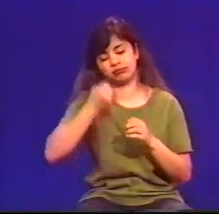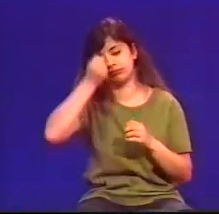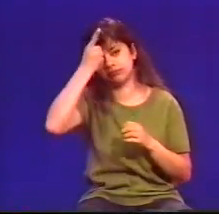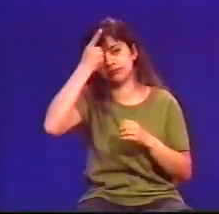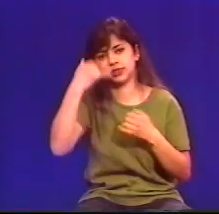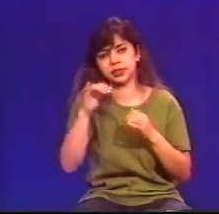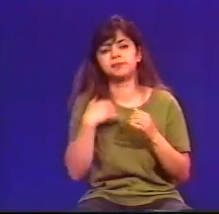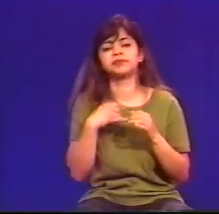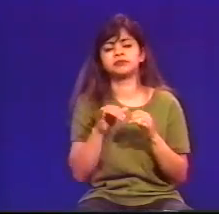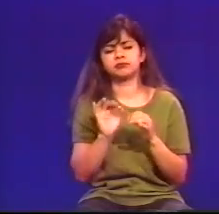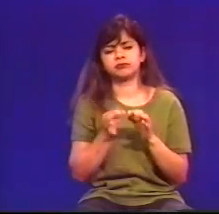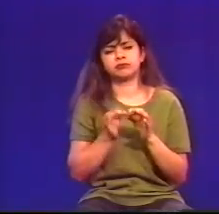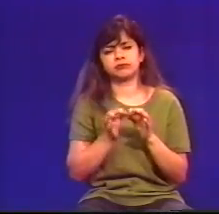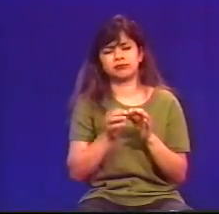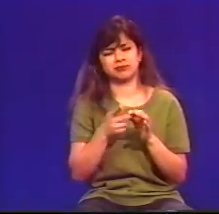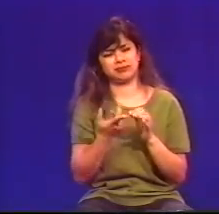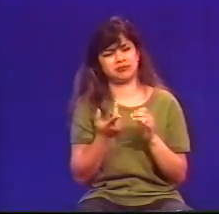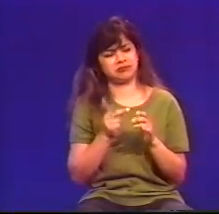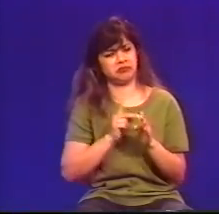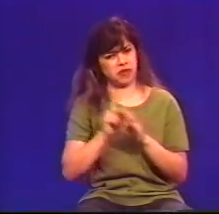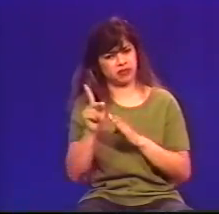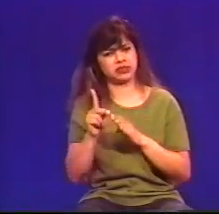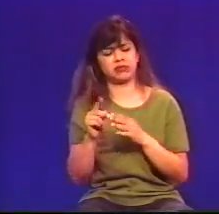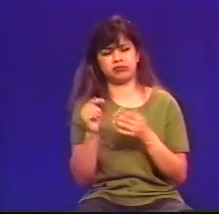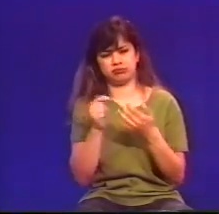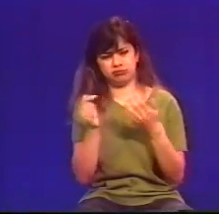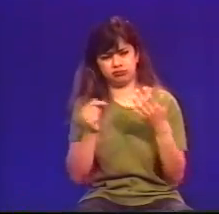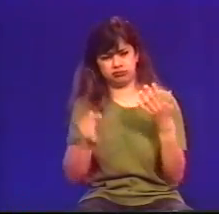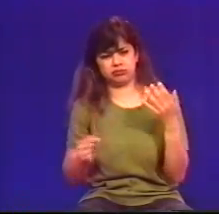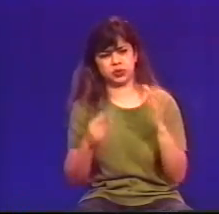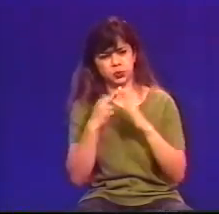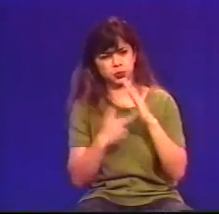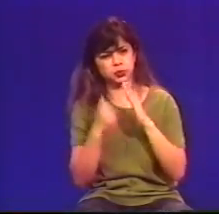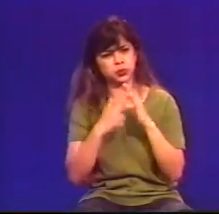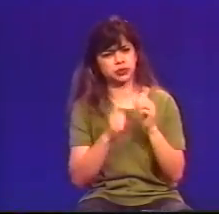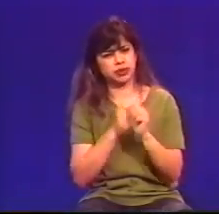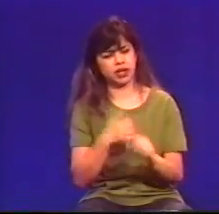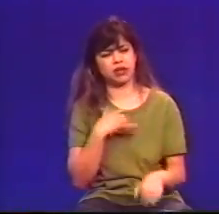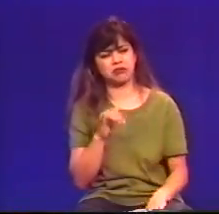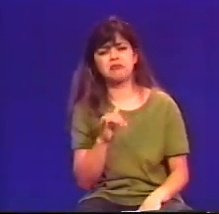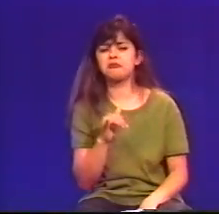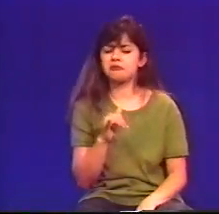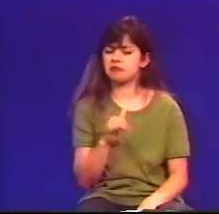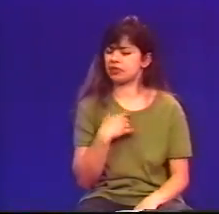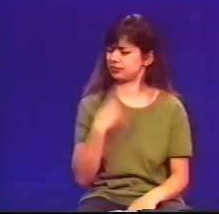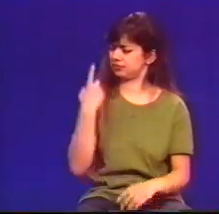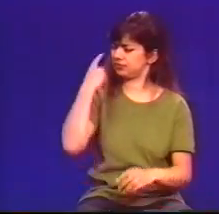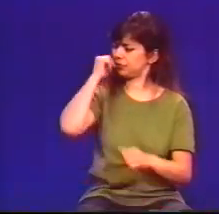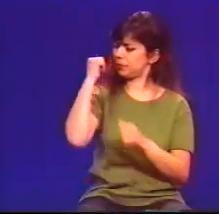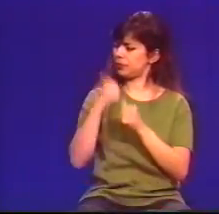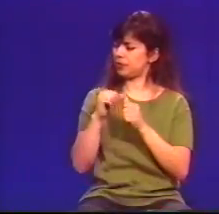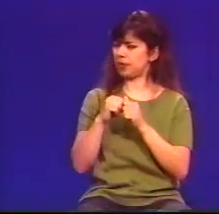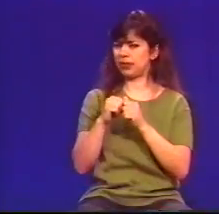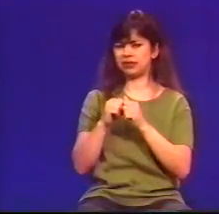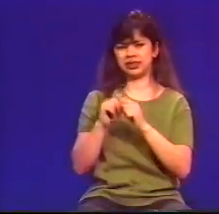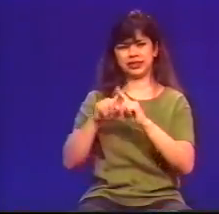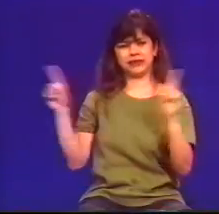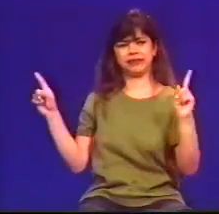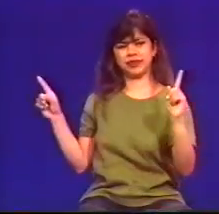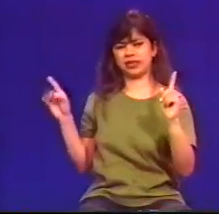experience with interpreters here at Western to the experience with the one interpreter that I had worked with in Houston, I started to recognize how